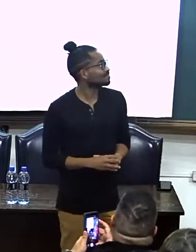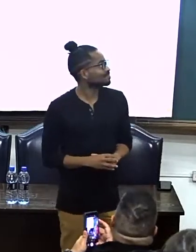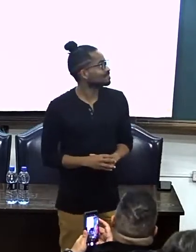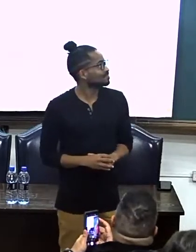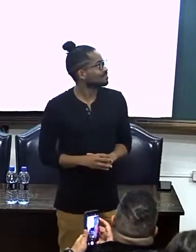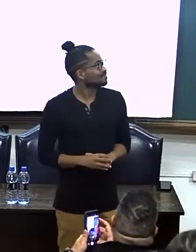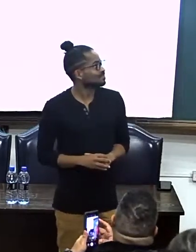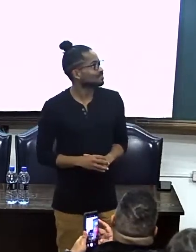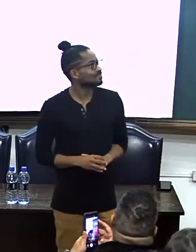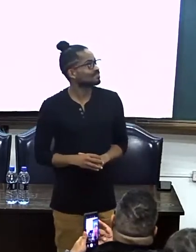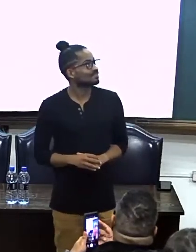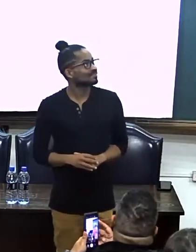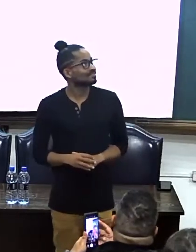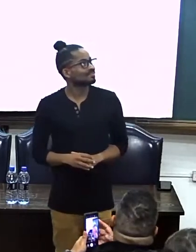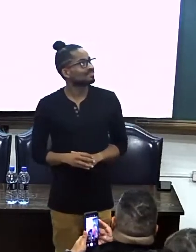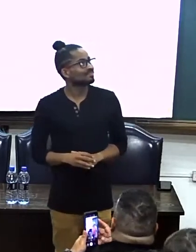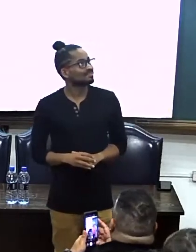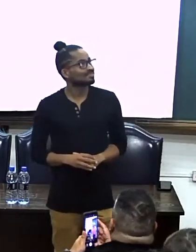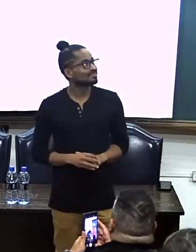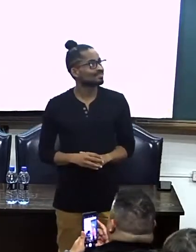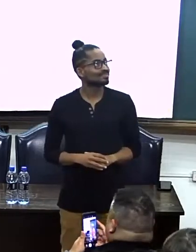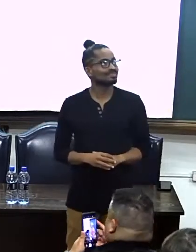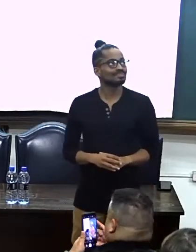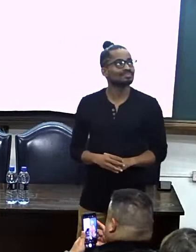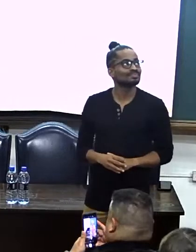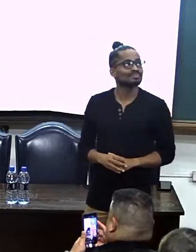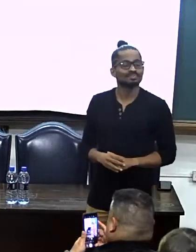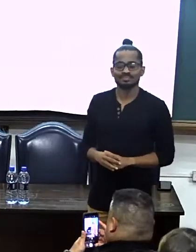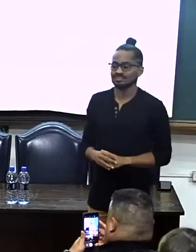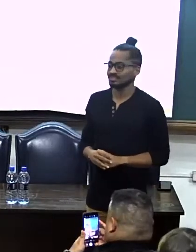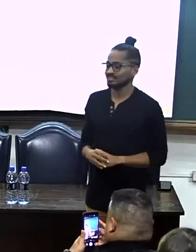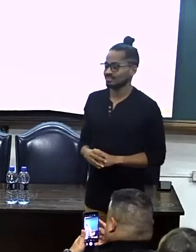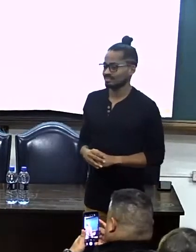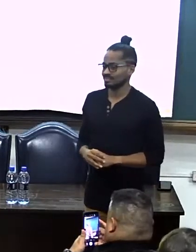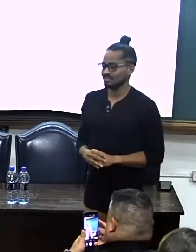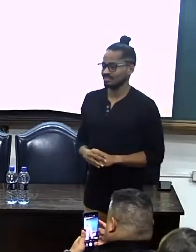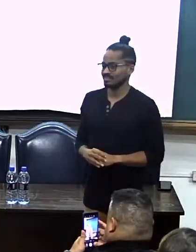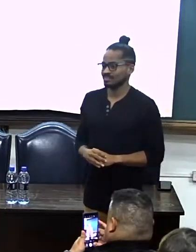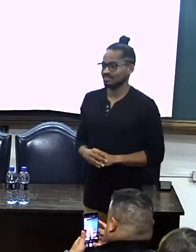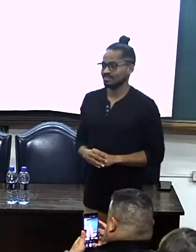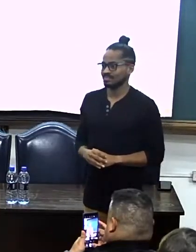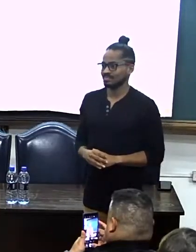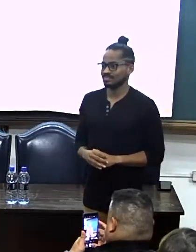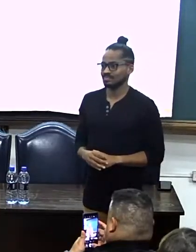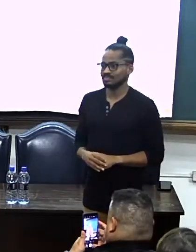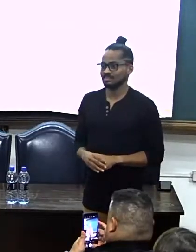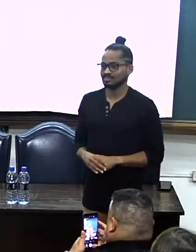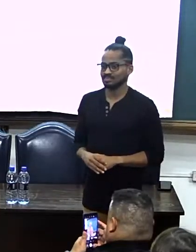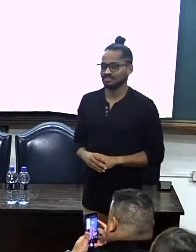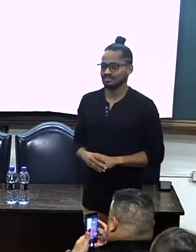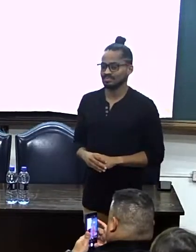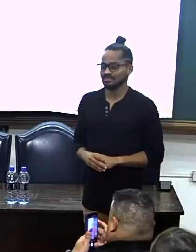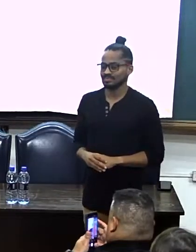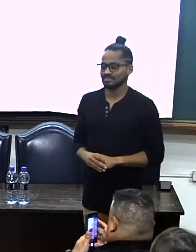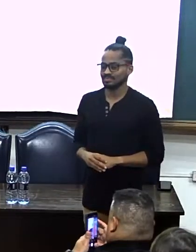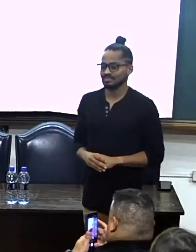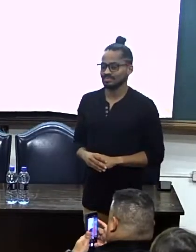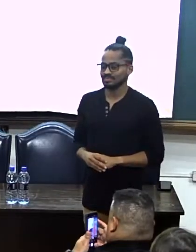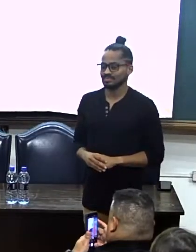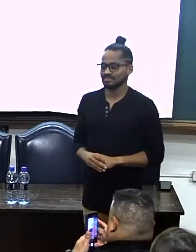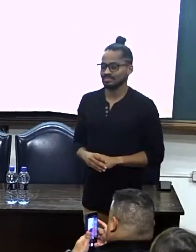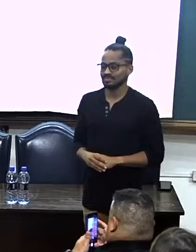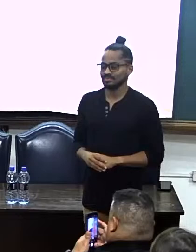O grau de abertura delas. Vejam também que vocês têm aí, né, A como a vogal e